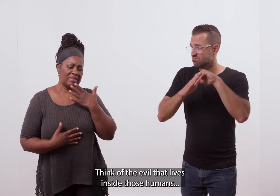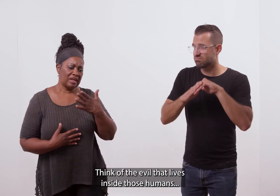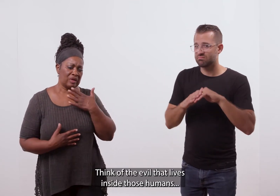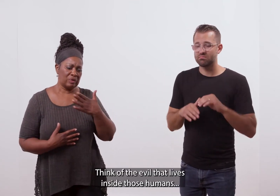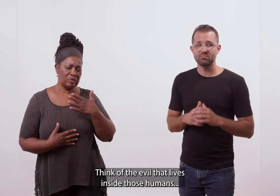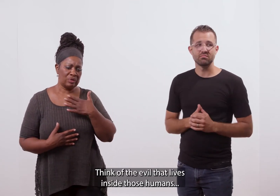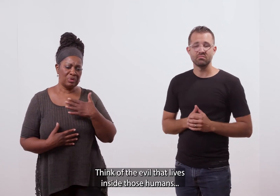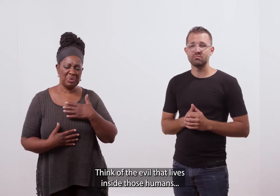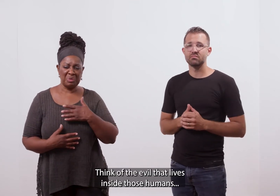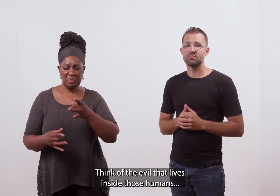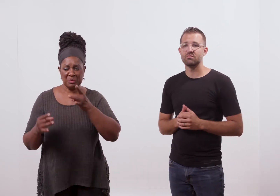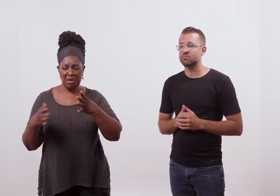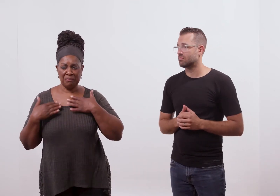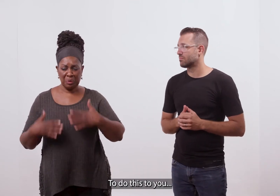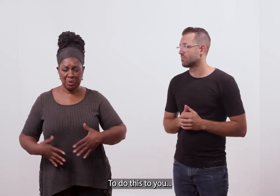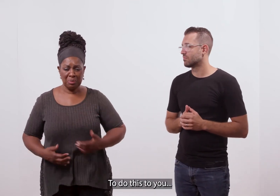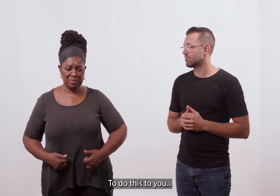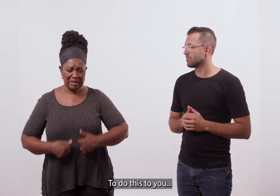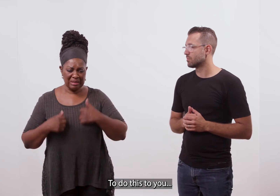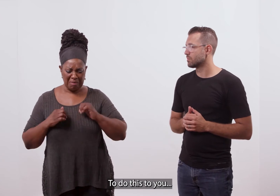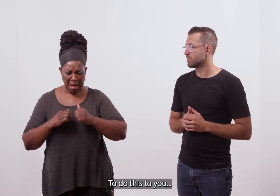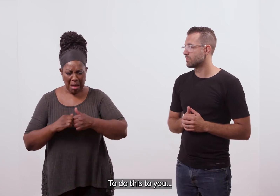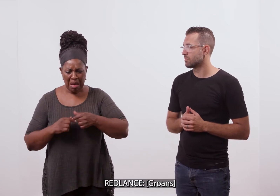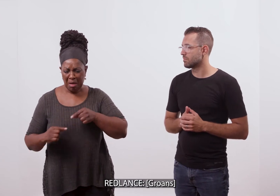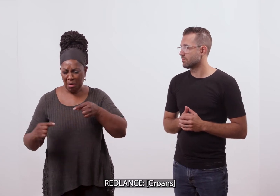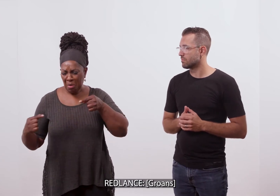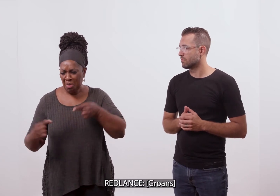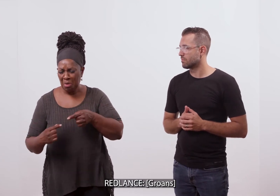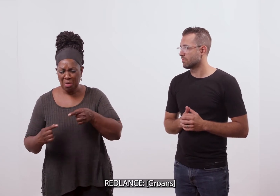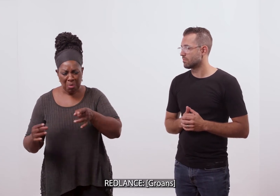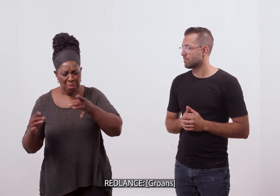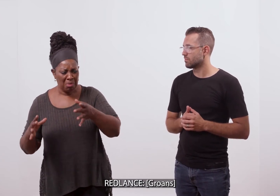lives inside those humans to do this to you.